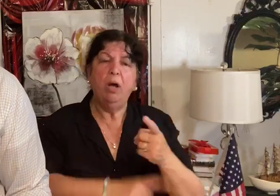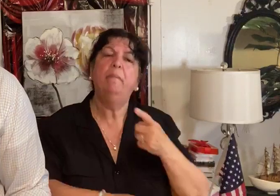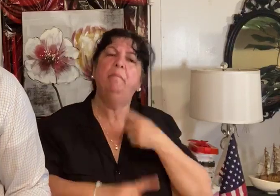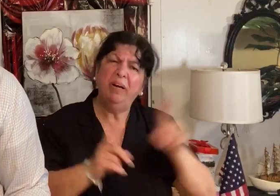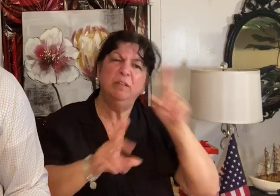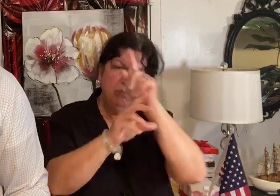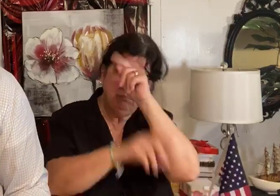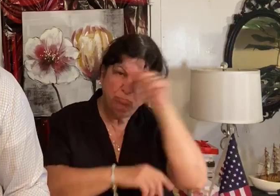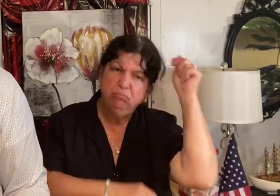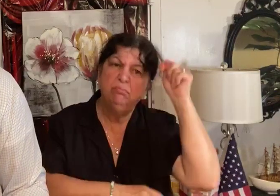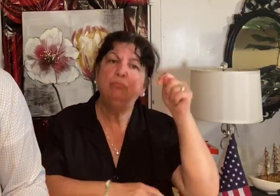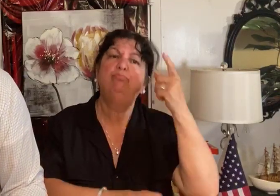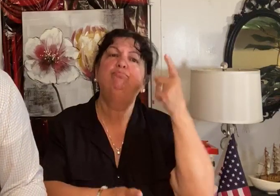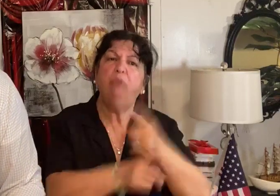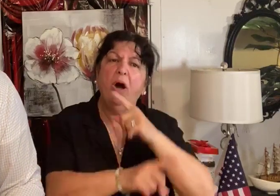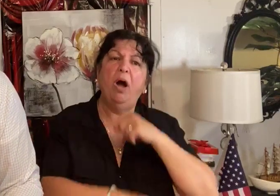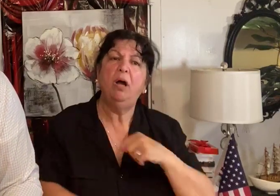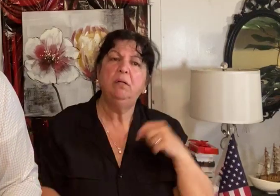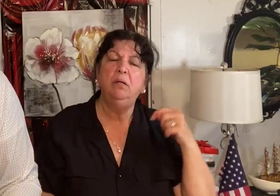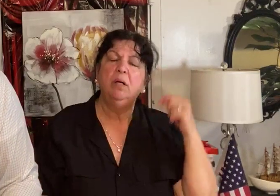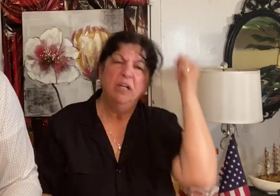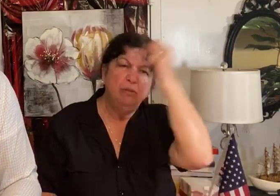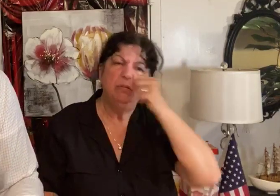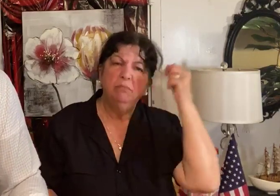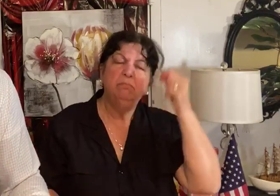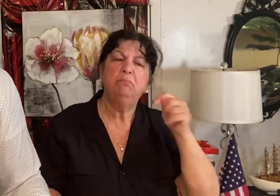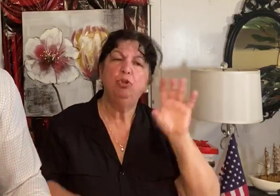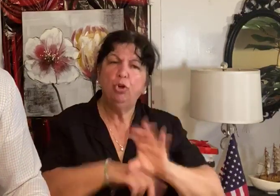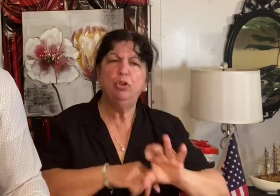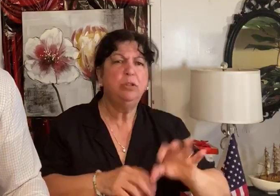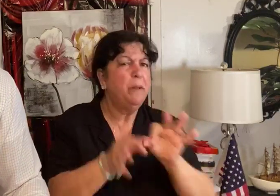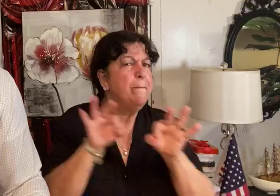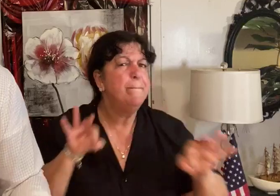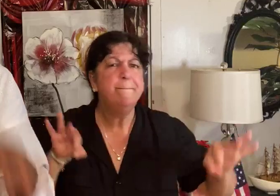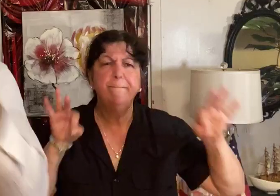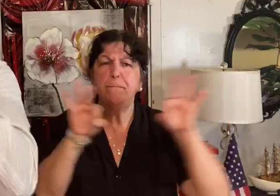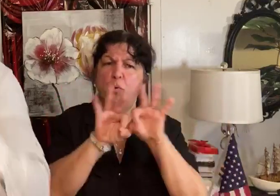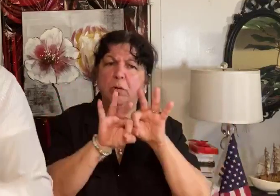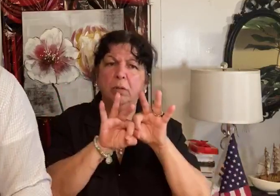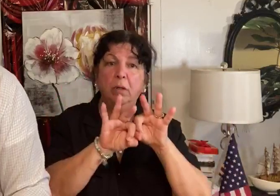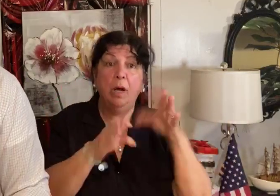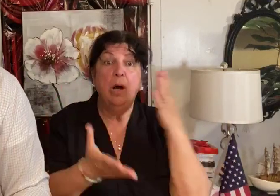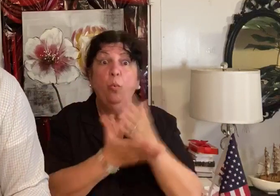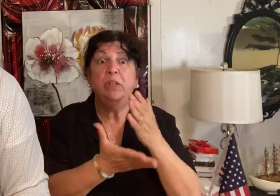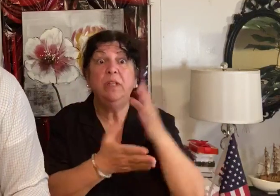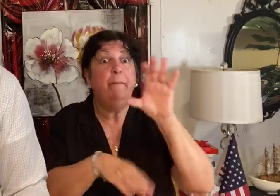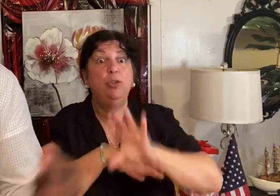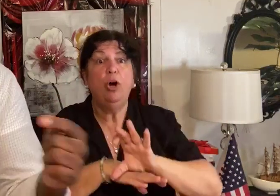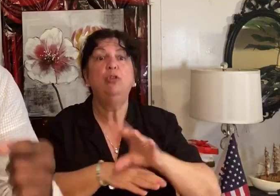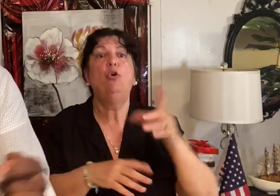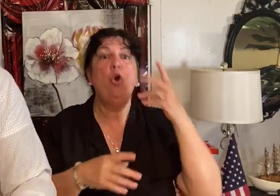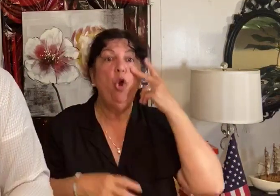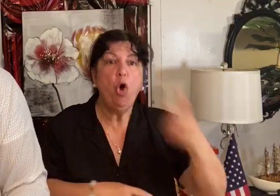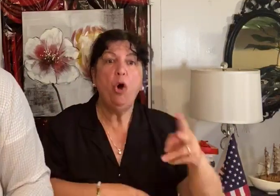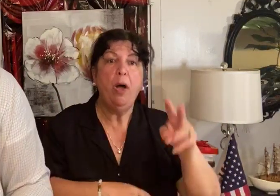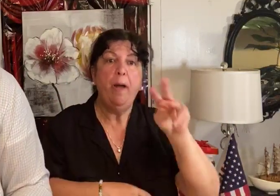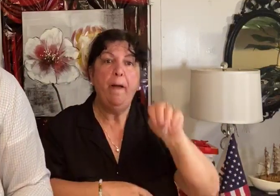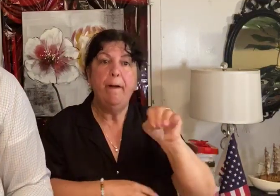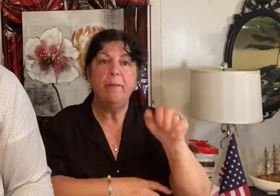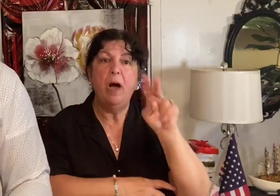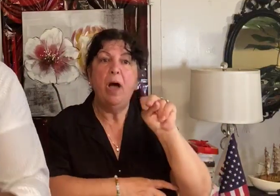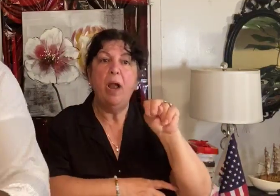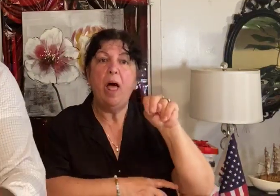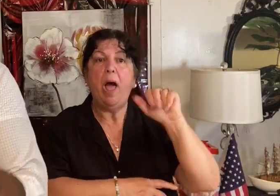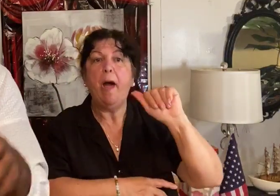right. Church is essential. We stopped having church and look at Minneapolis. Can you make the